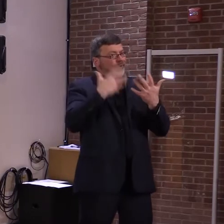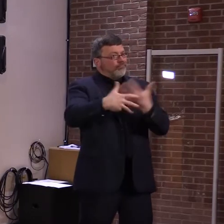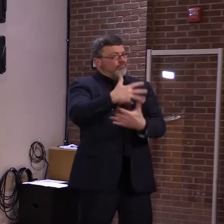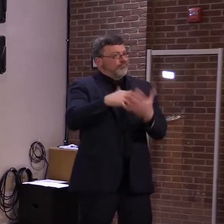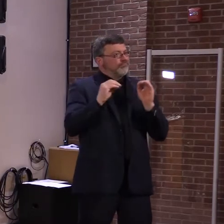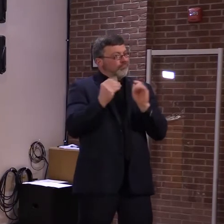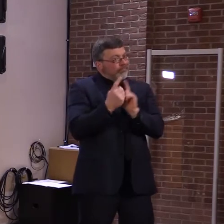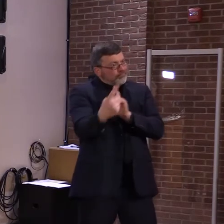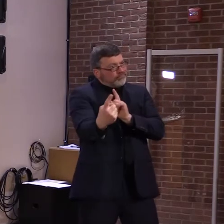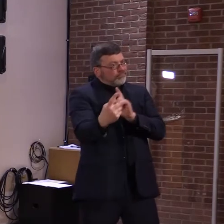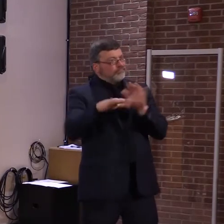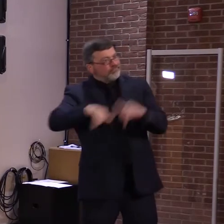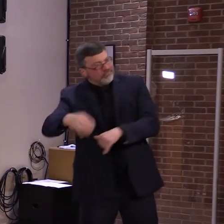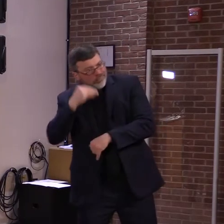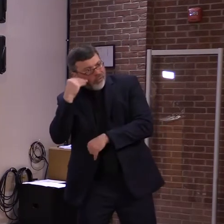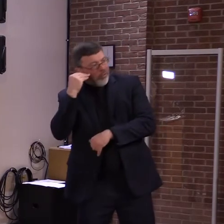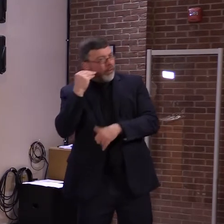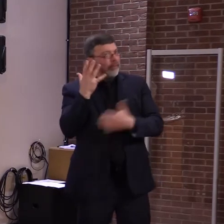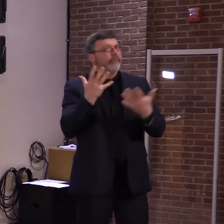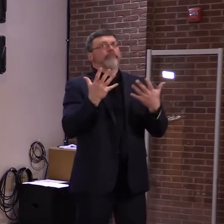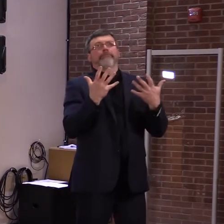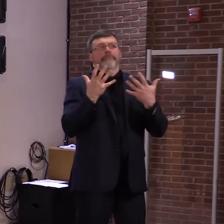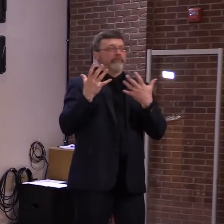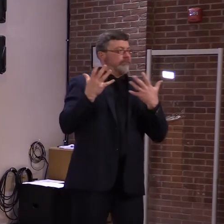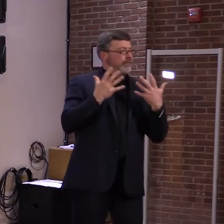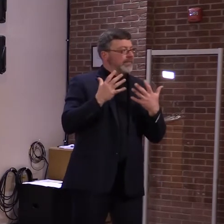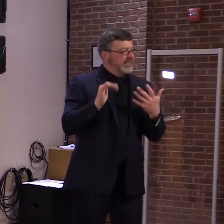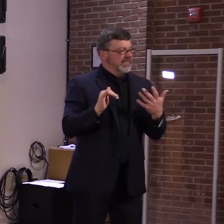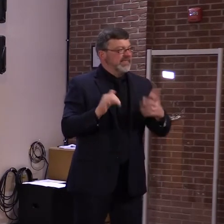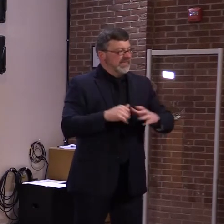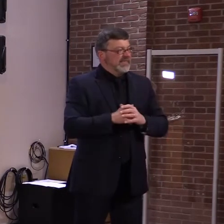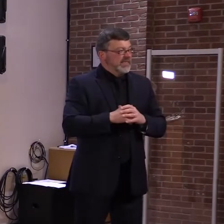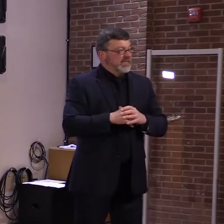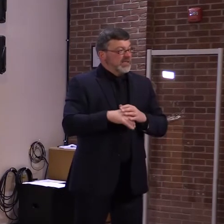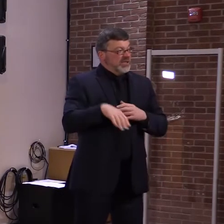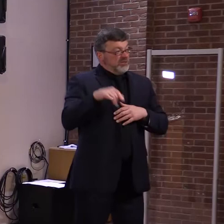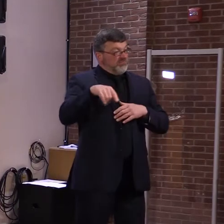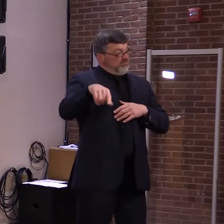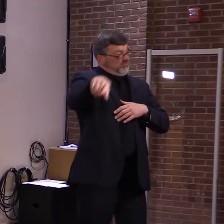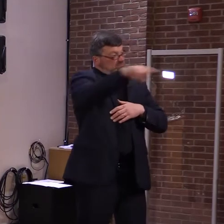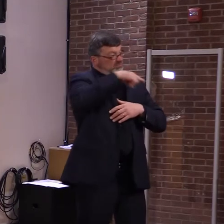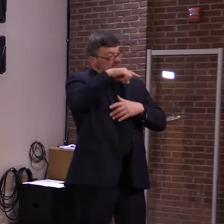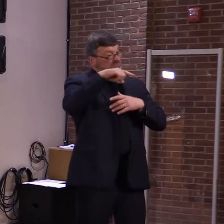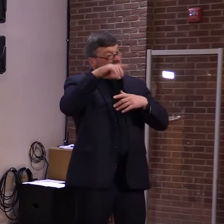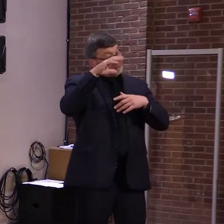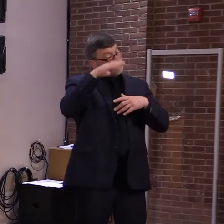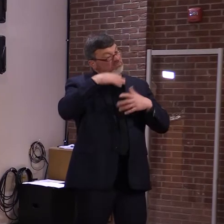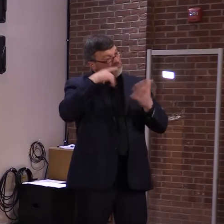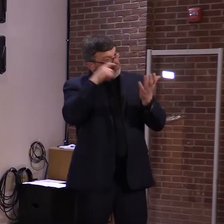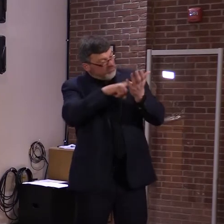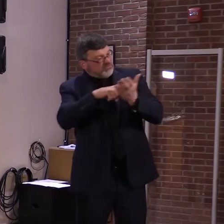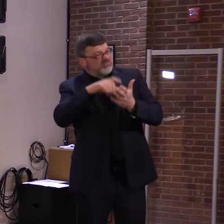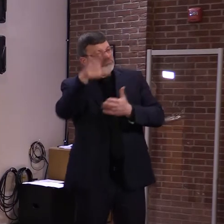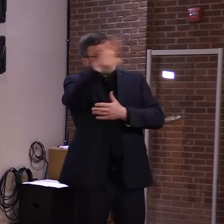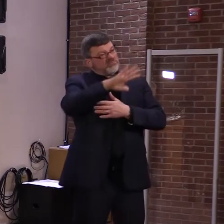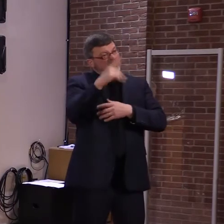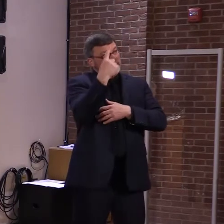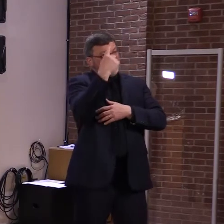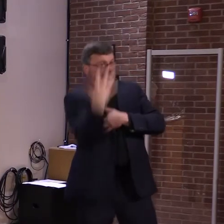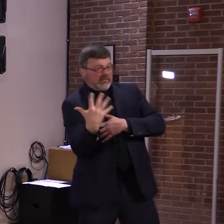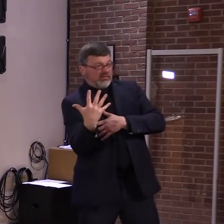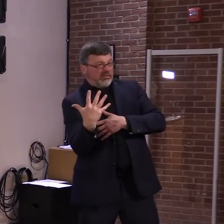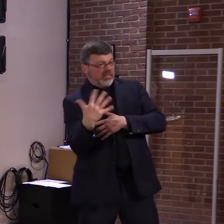us have the unfortunate experience of witnessing how mental health challenges affect our children and elders. If you are